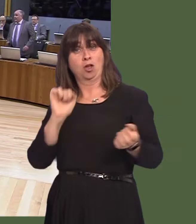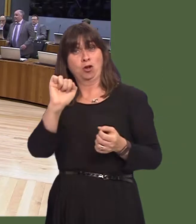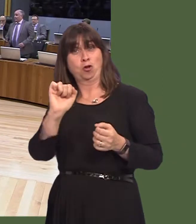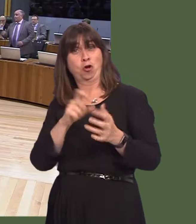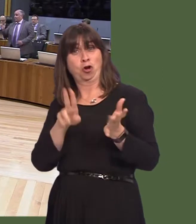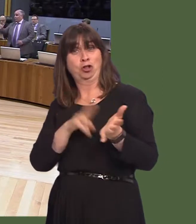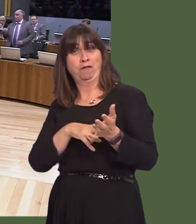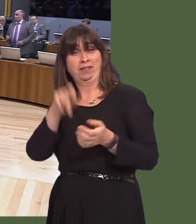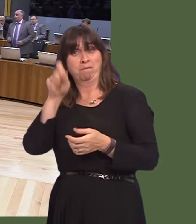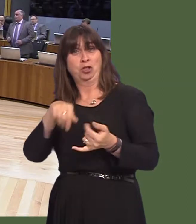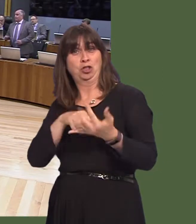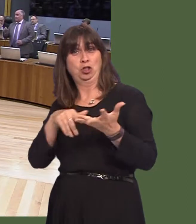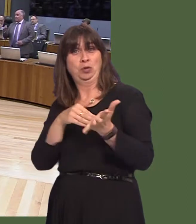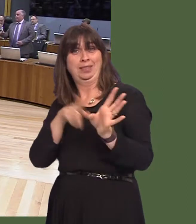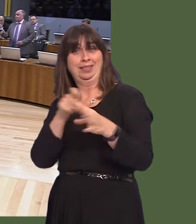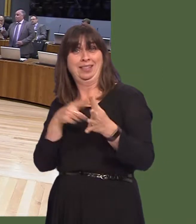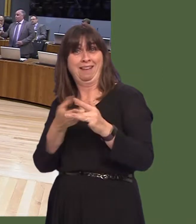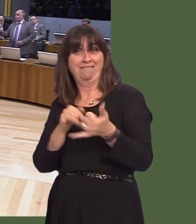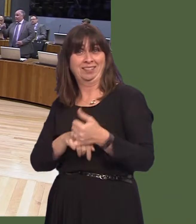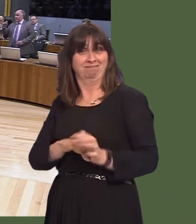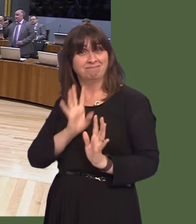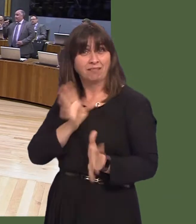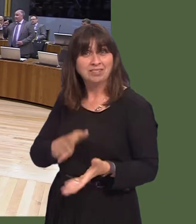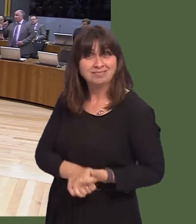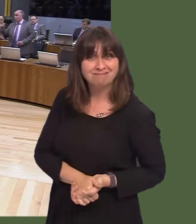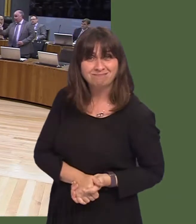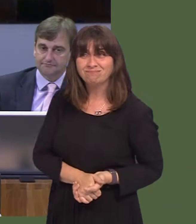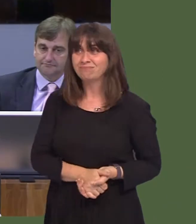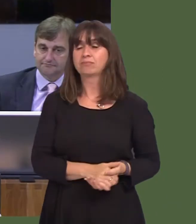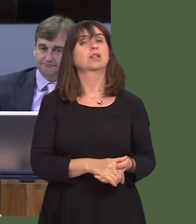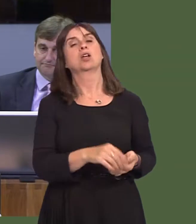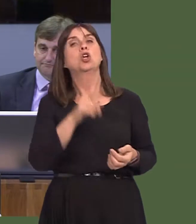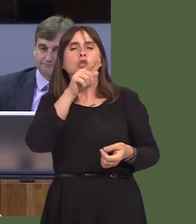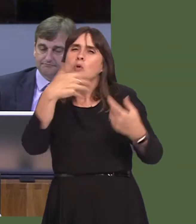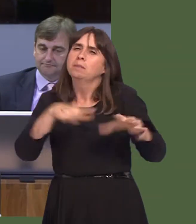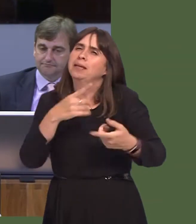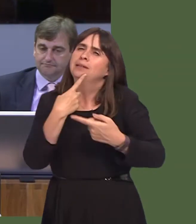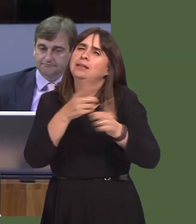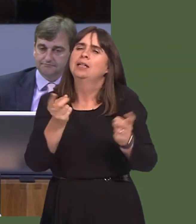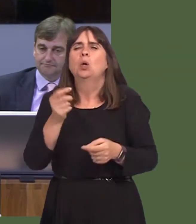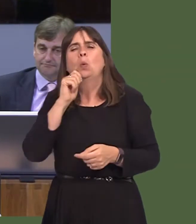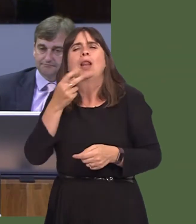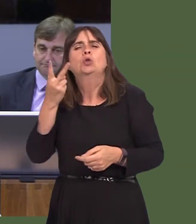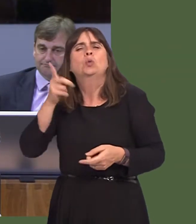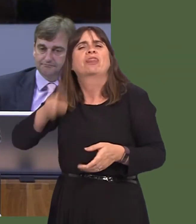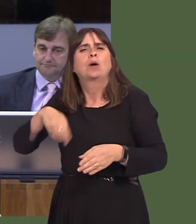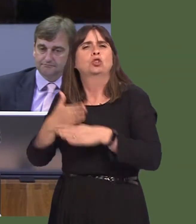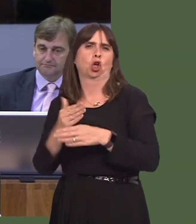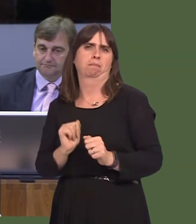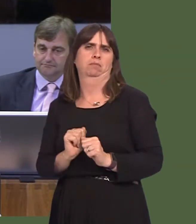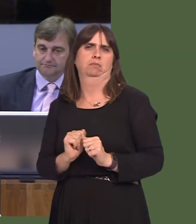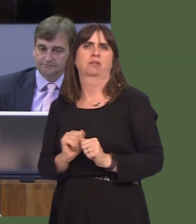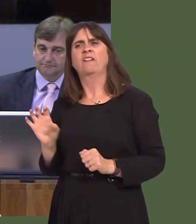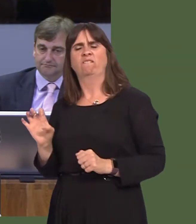Were made in light of your assertion that this investment could bring in 2,000 jobs, of which we know only 50 have been delivered,